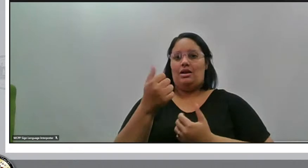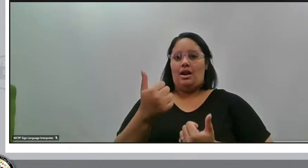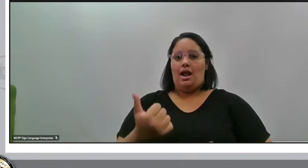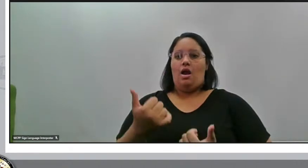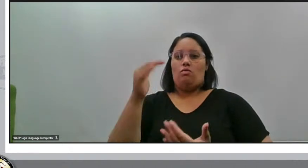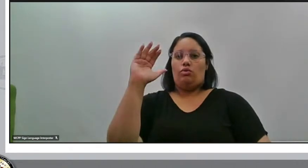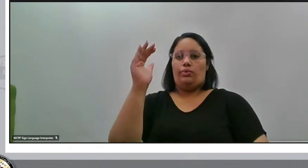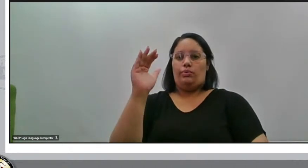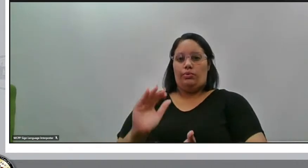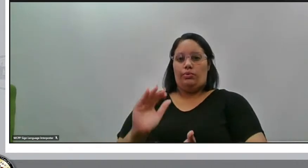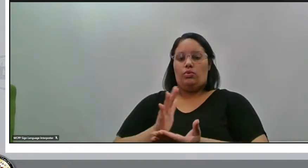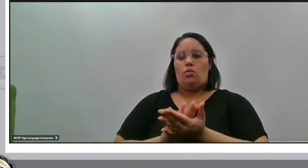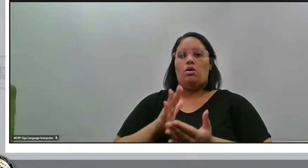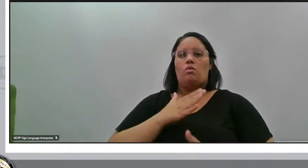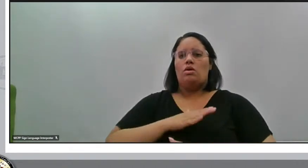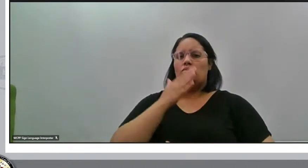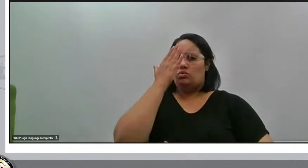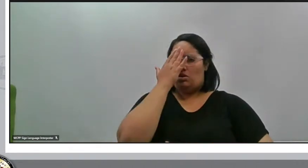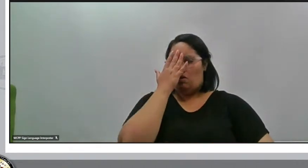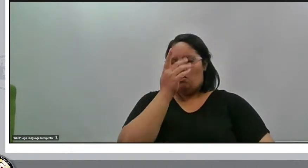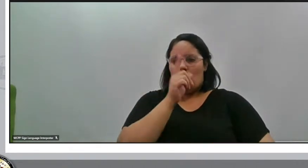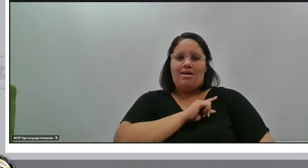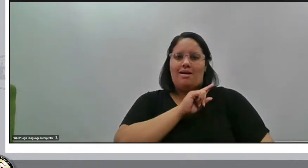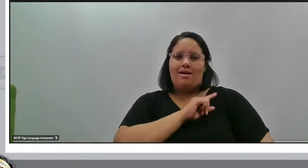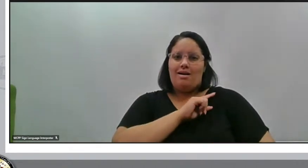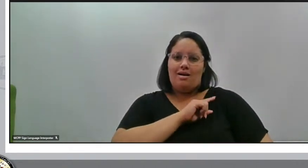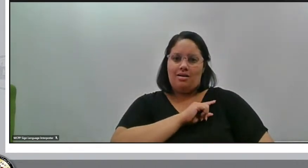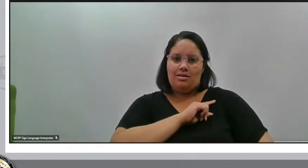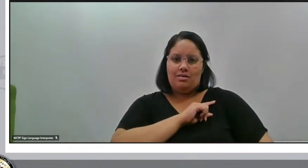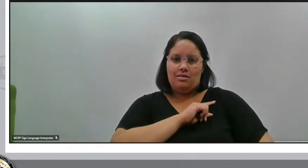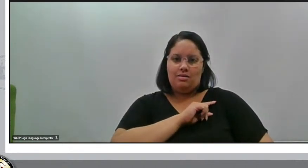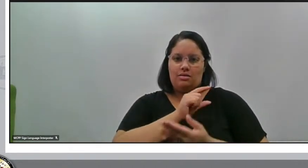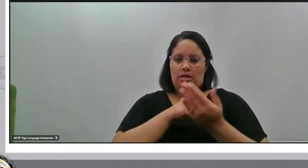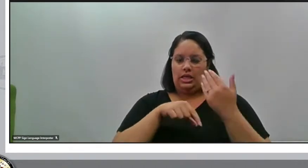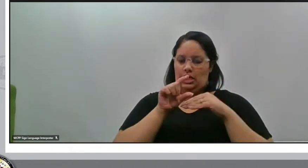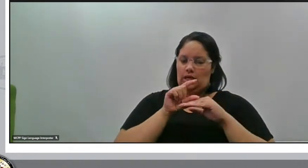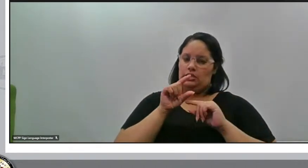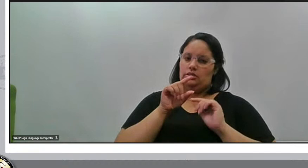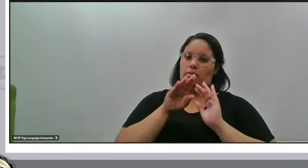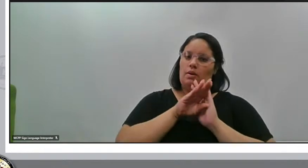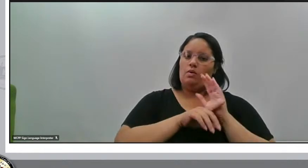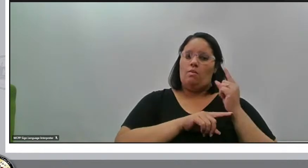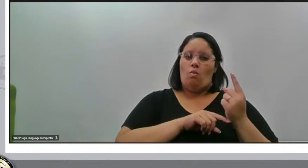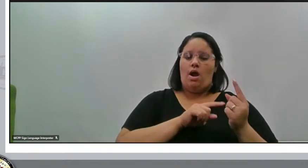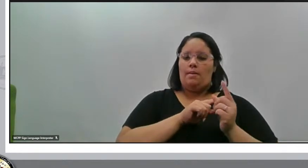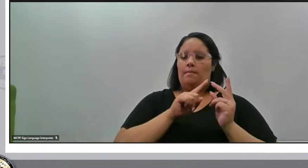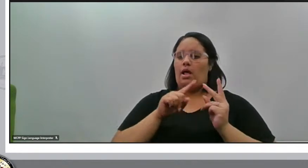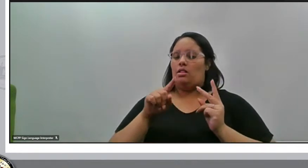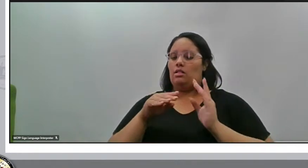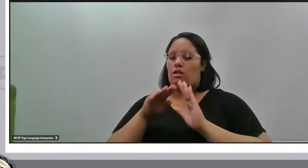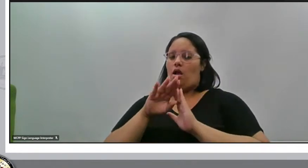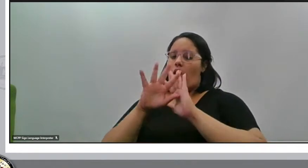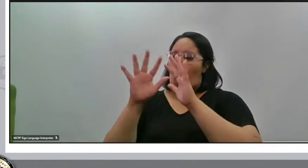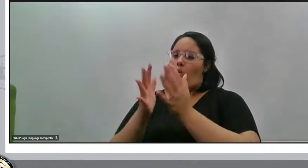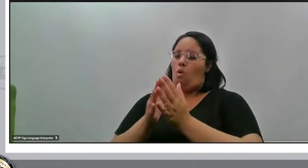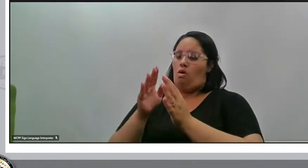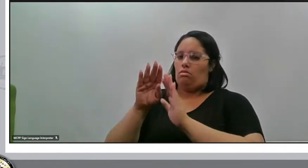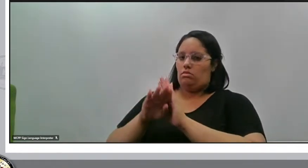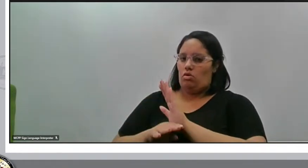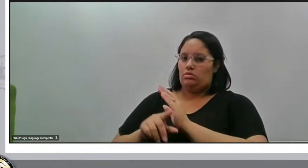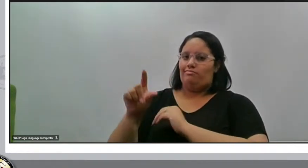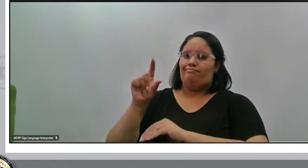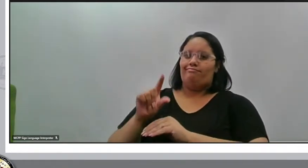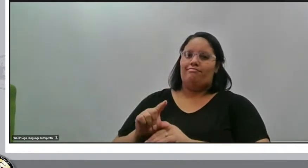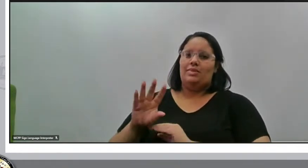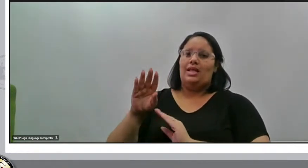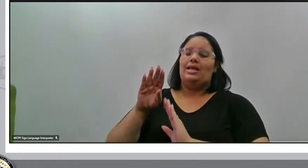just wanted to find out why it's specifically increasing in program one, but decreasing overall. And that I think